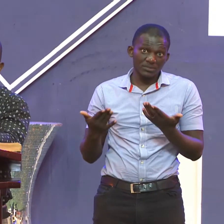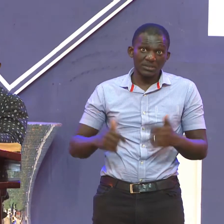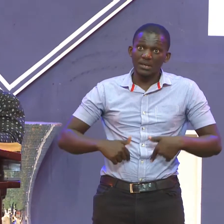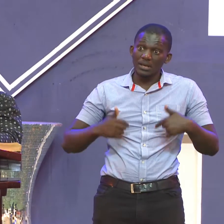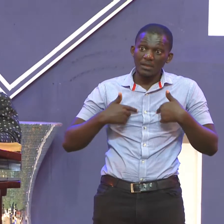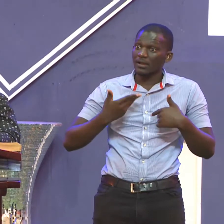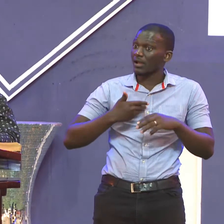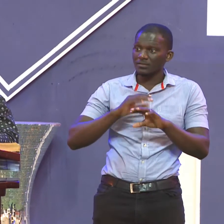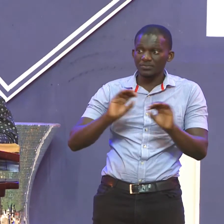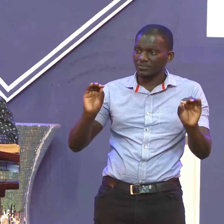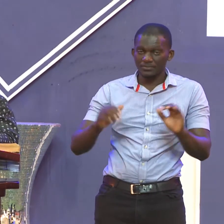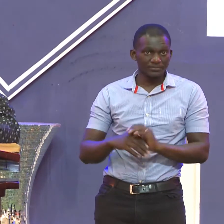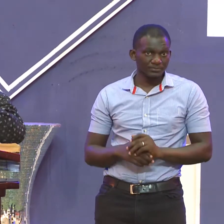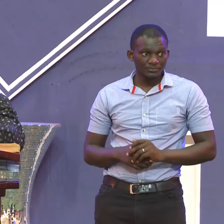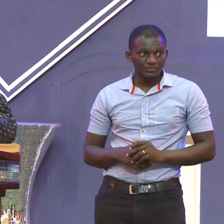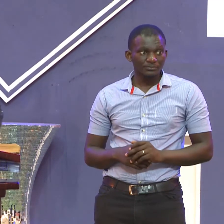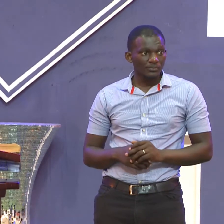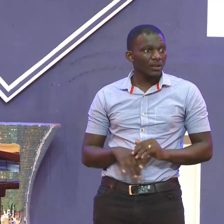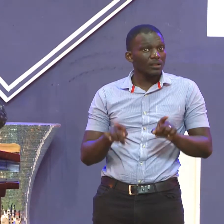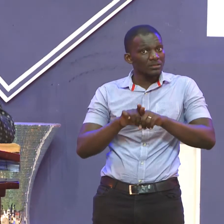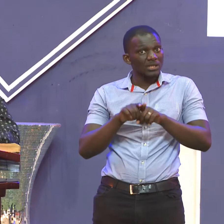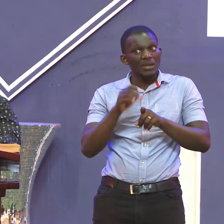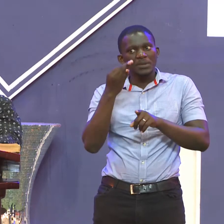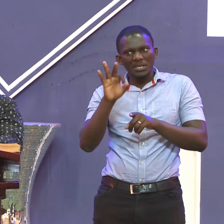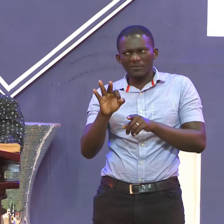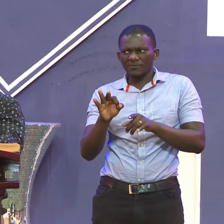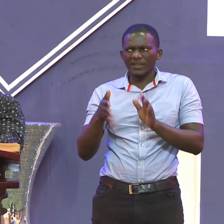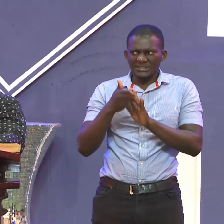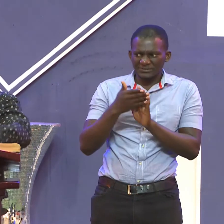nga tekibulina. Era senga okizzaayo mangu